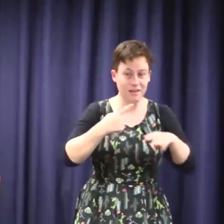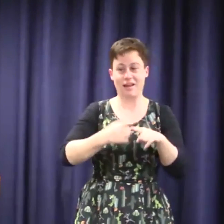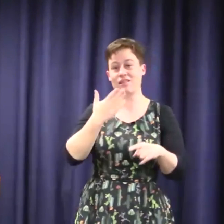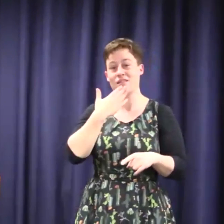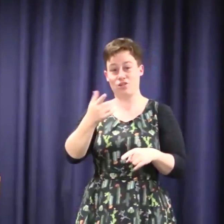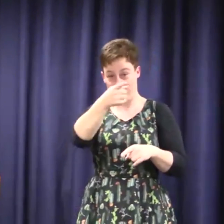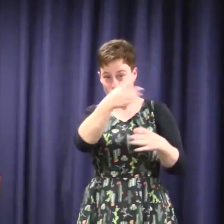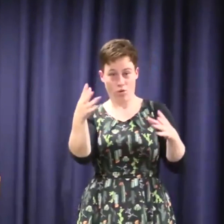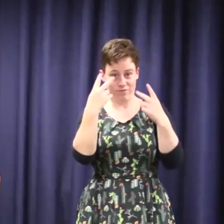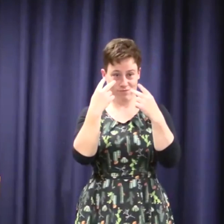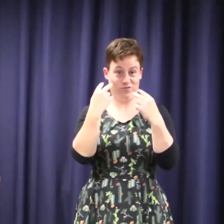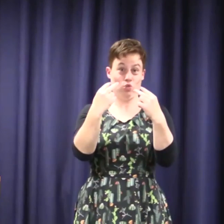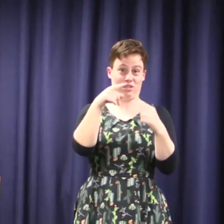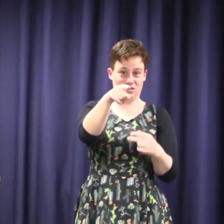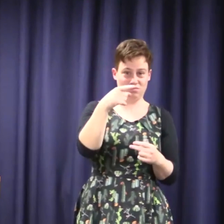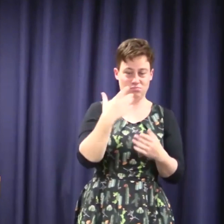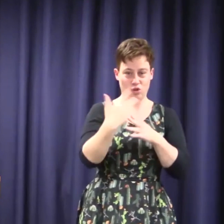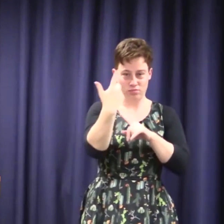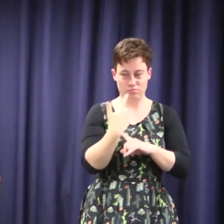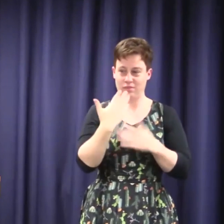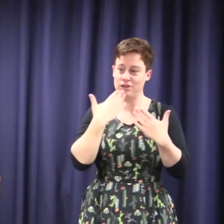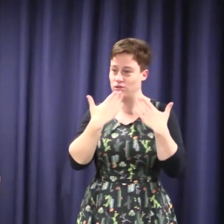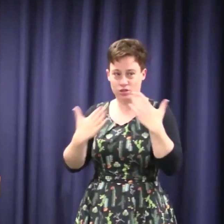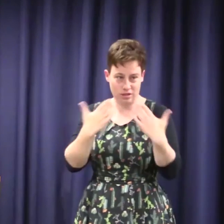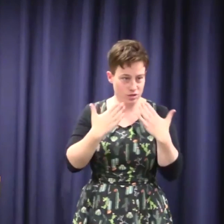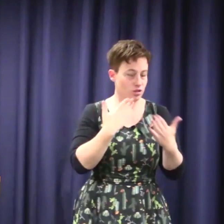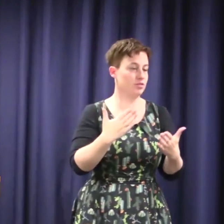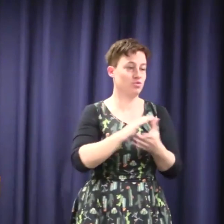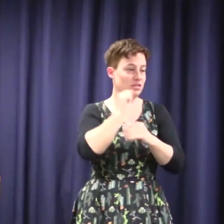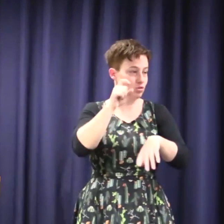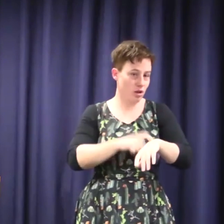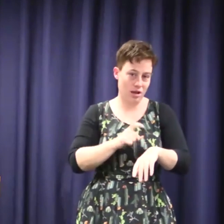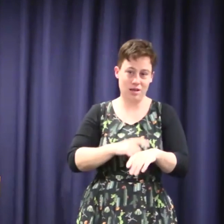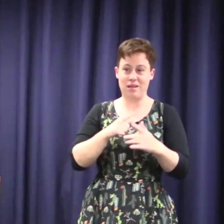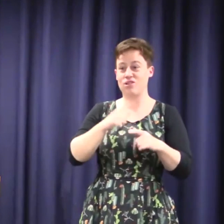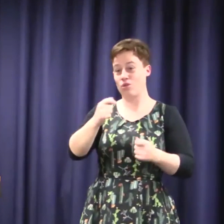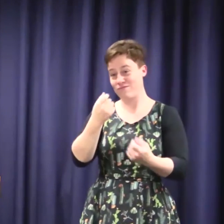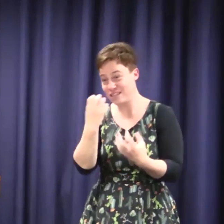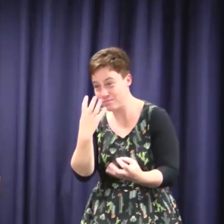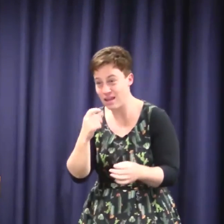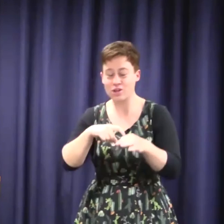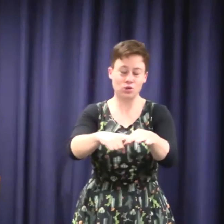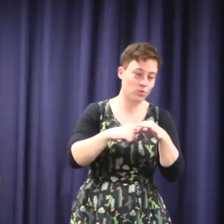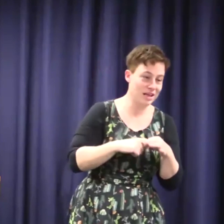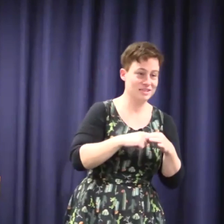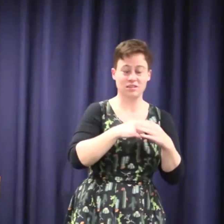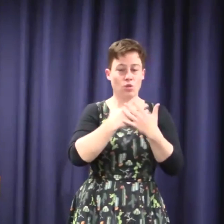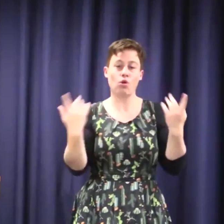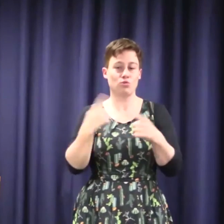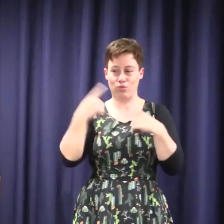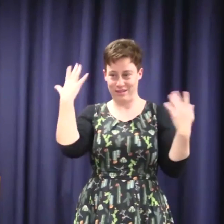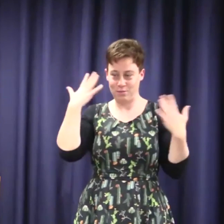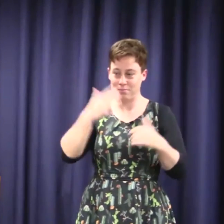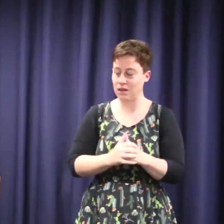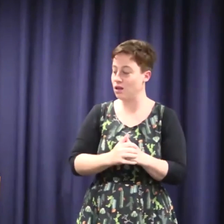I would just like to say thank you for everyone attending. Thanks for those of you at home watching us tonight as well. We really appreciate your time. We appreciate